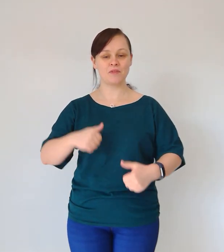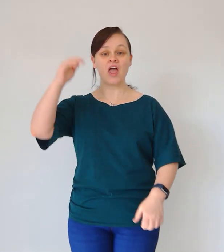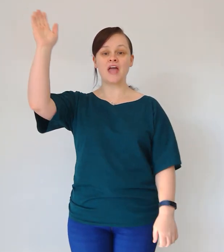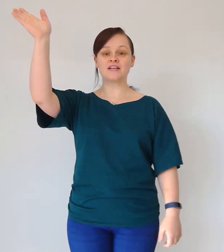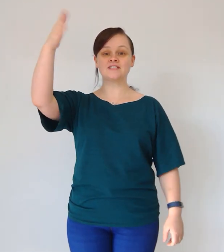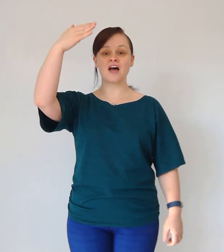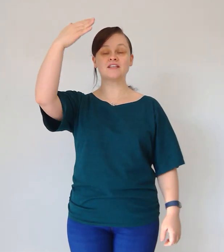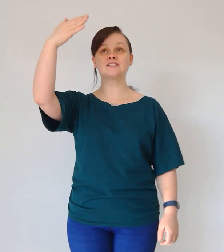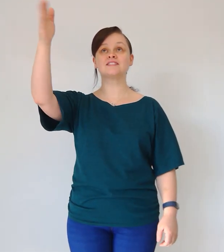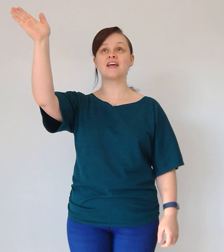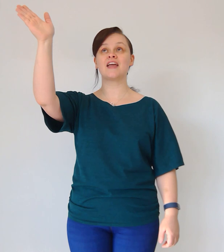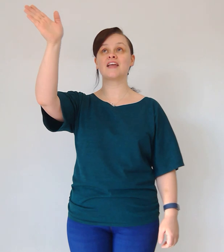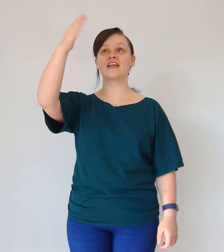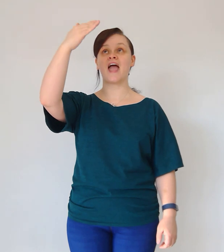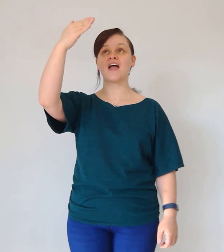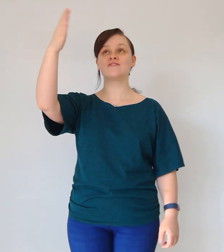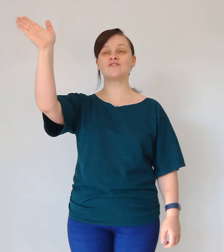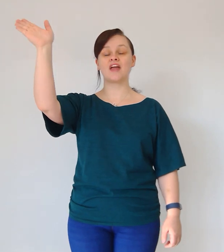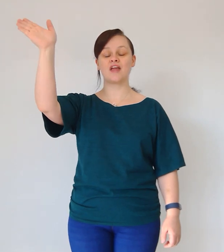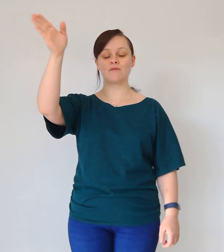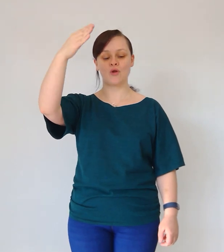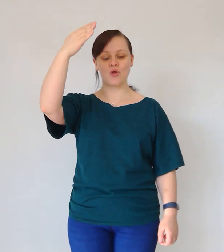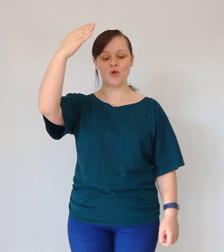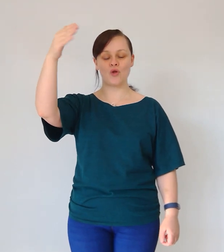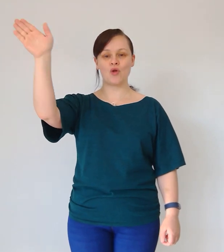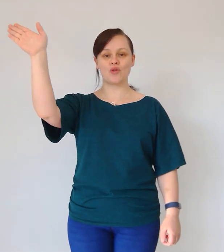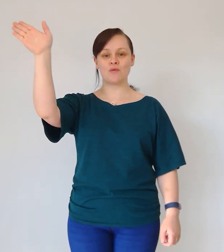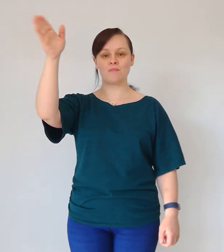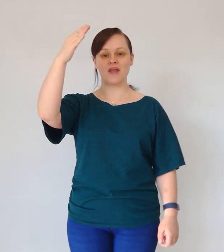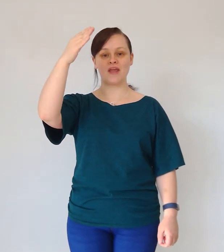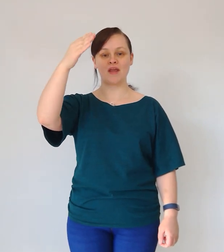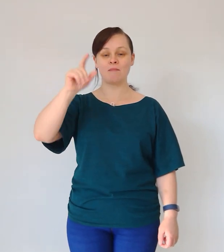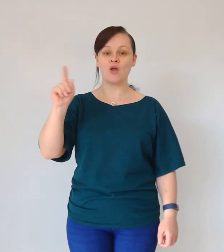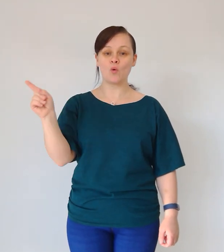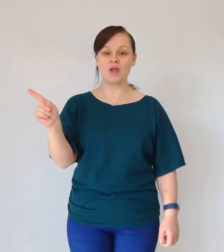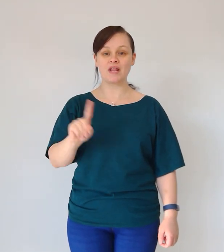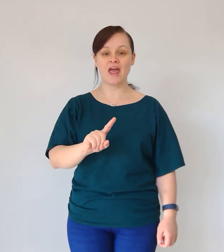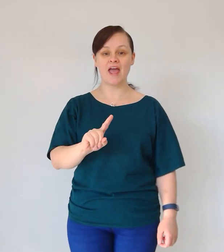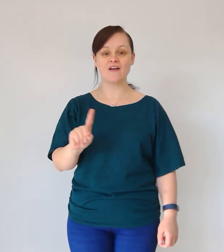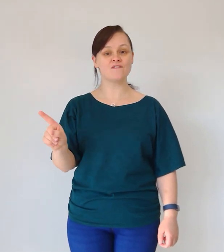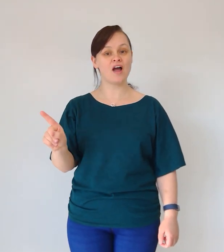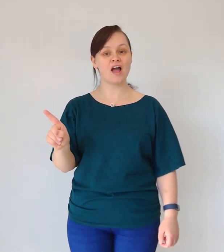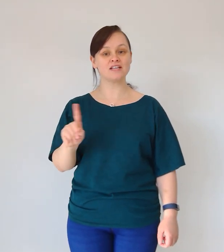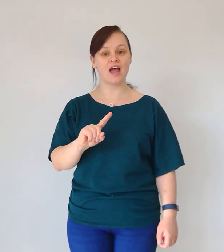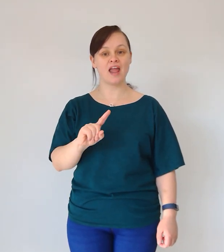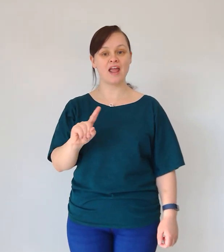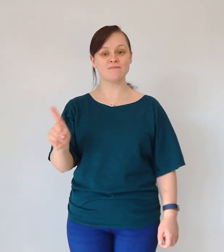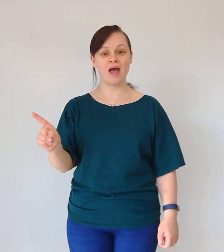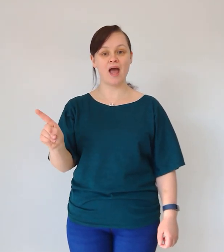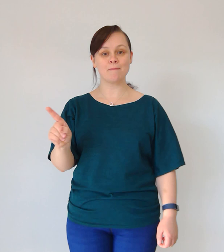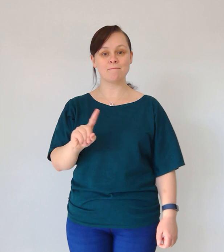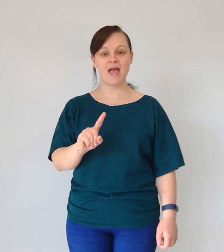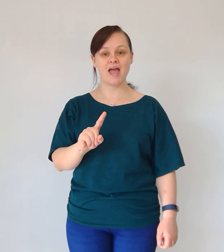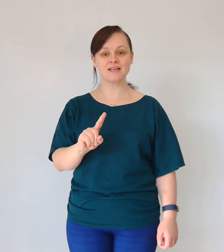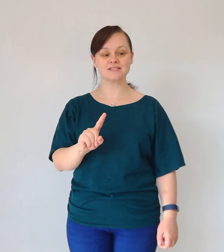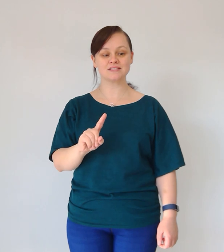Lusting every movie, we never leave a mess.